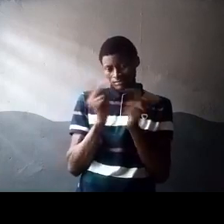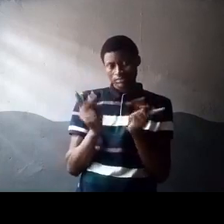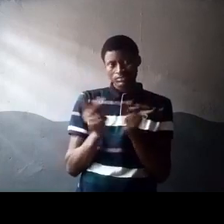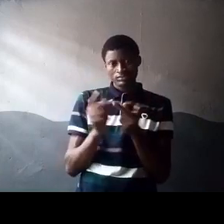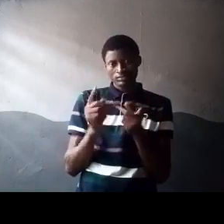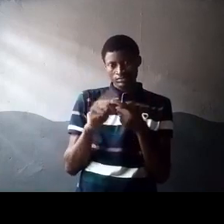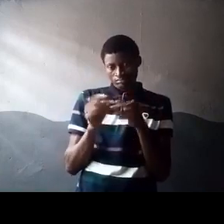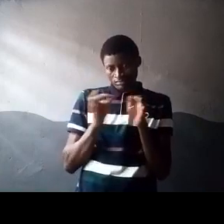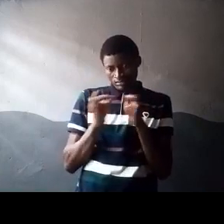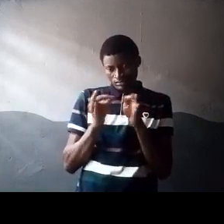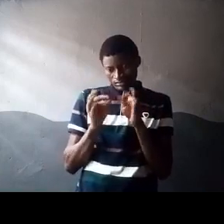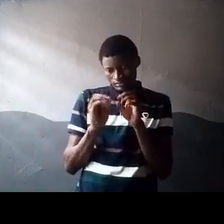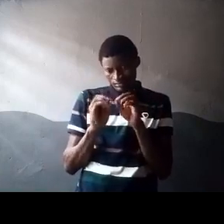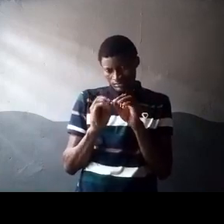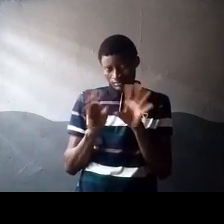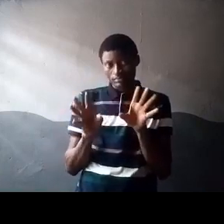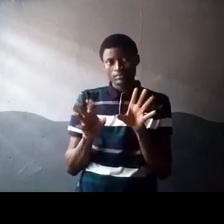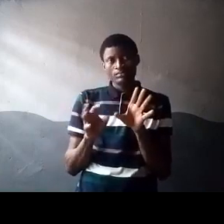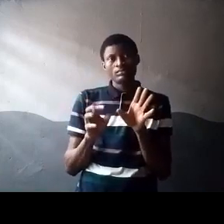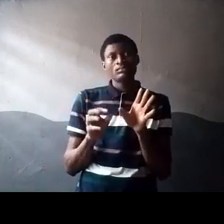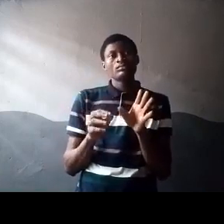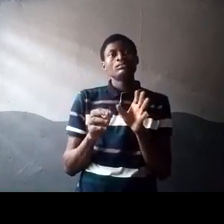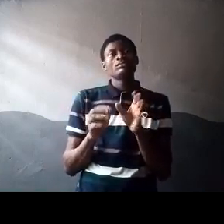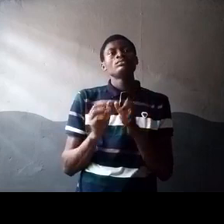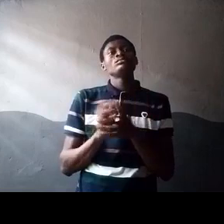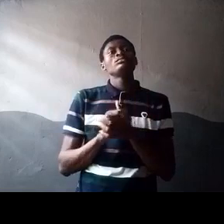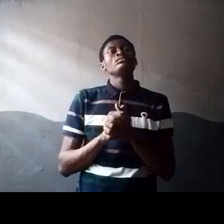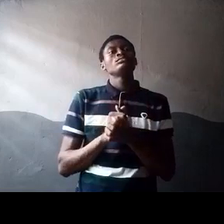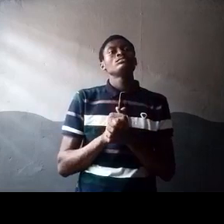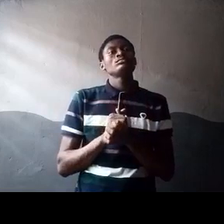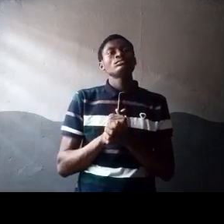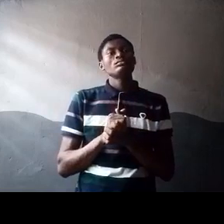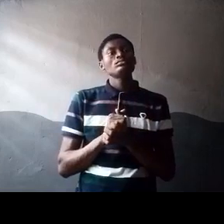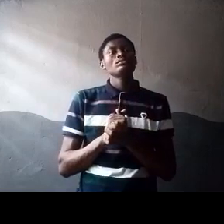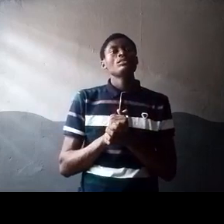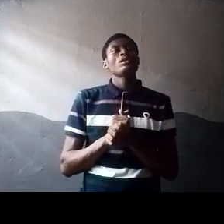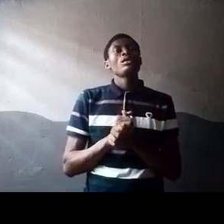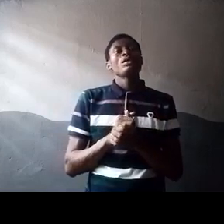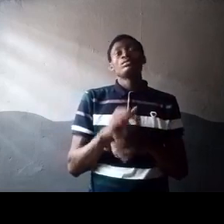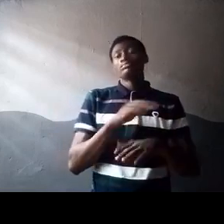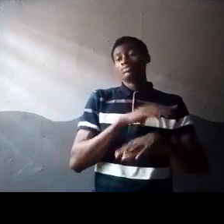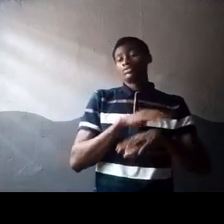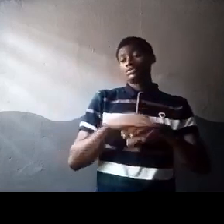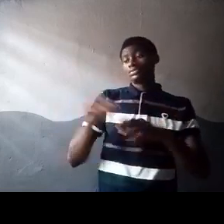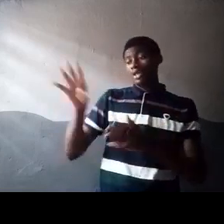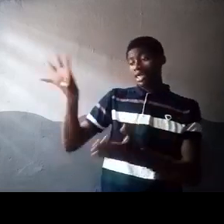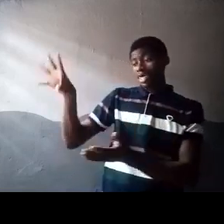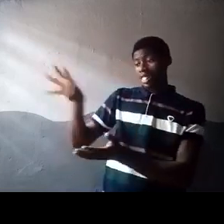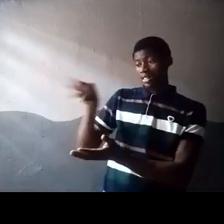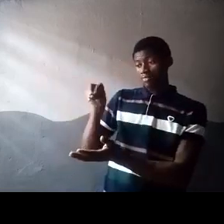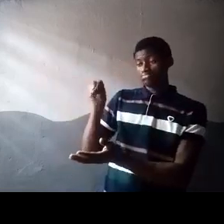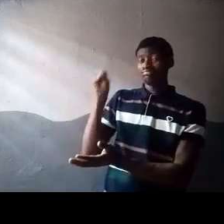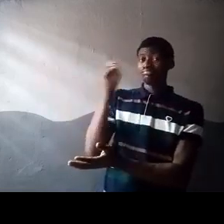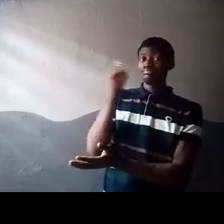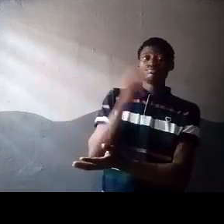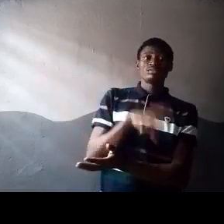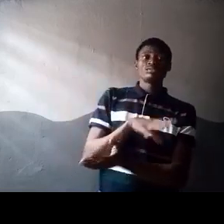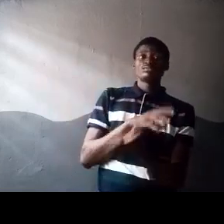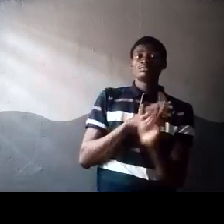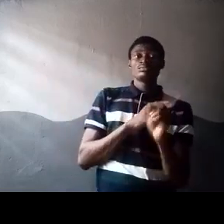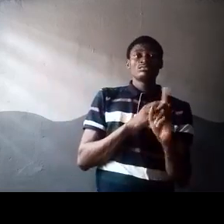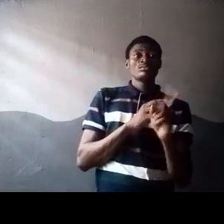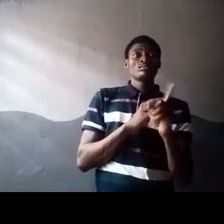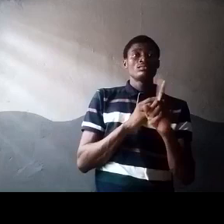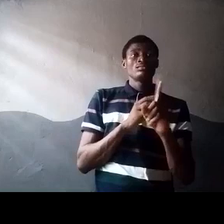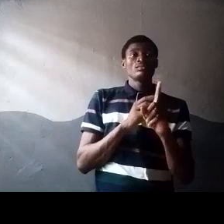That's how you do it. So cite it, but do not copy paste. If you copy and paste, immediately you submit,